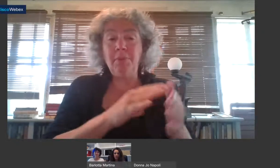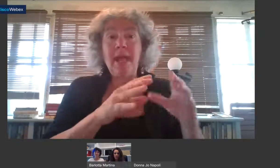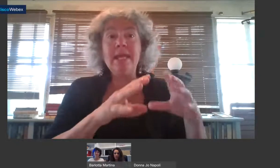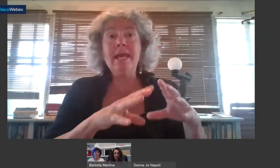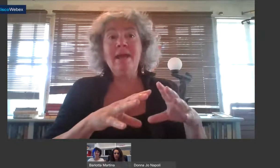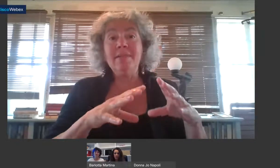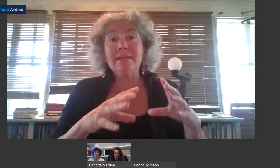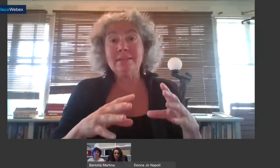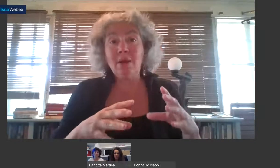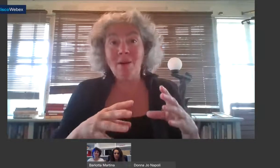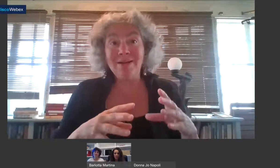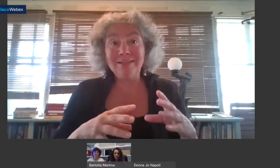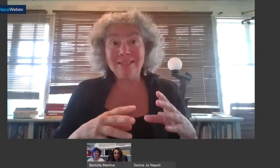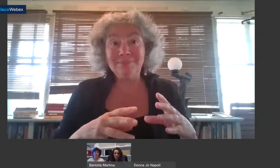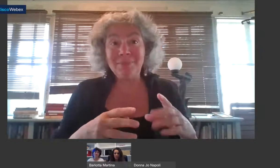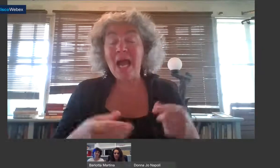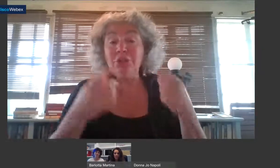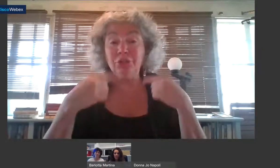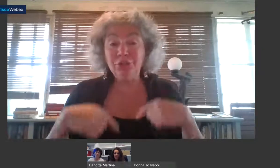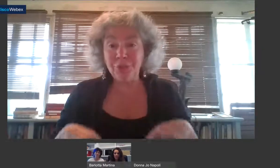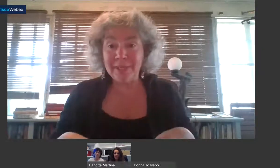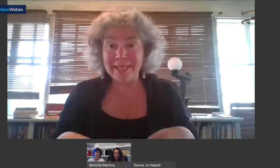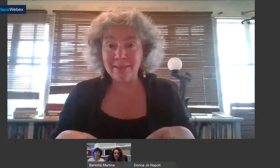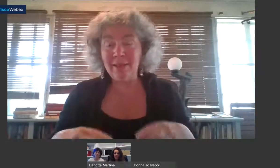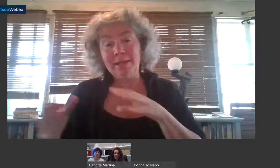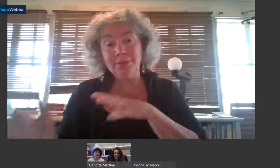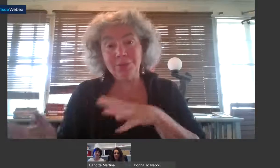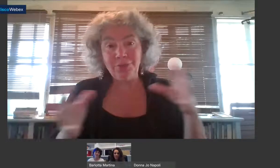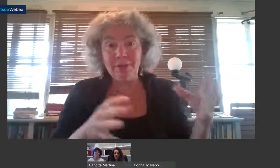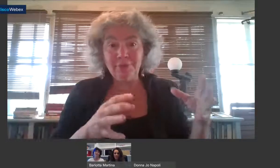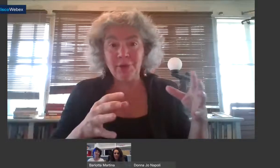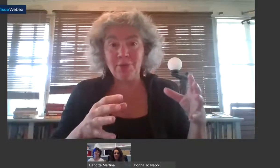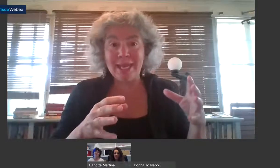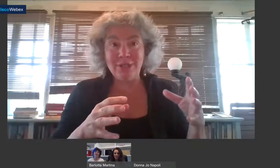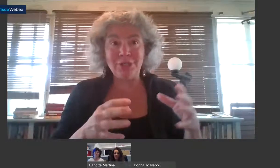way. That's called undershooting, undershooting for location.